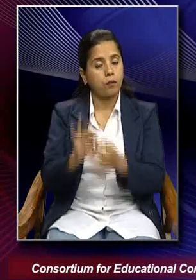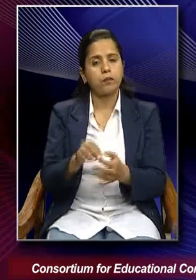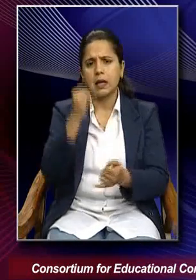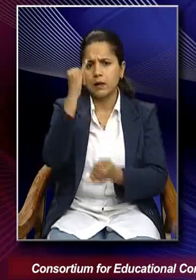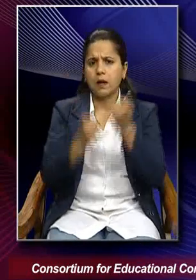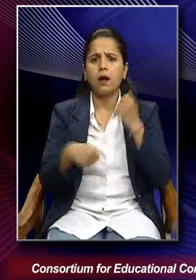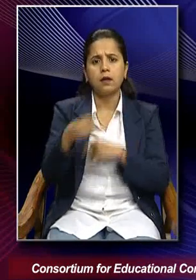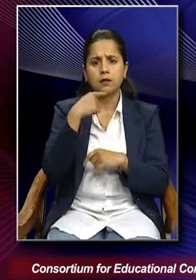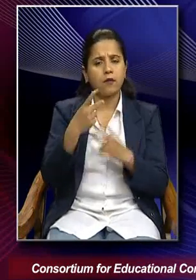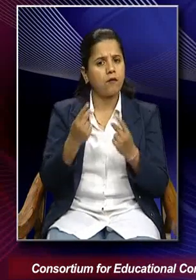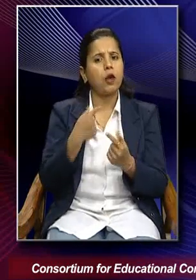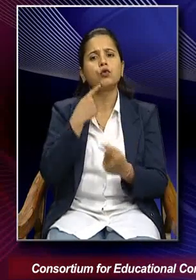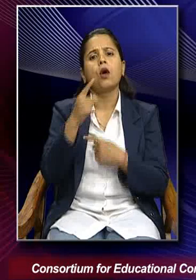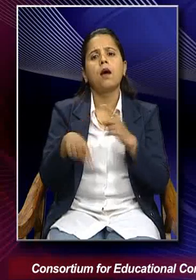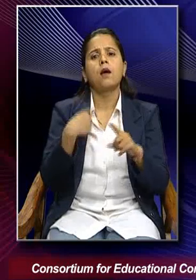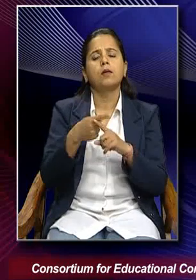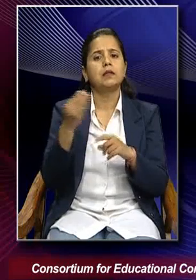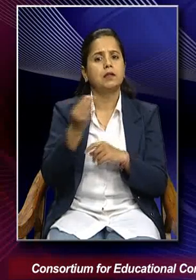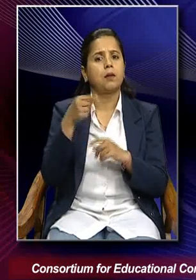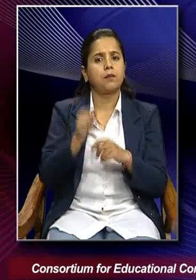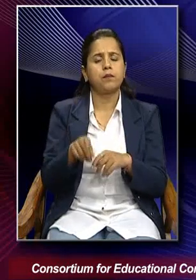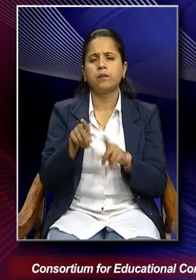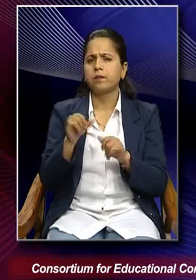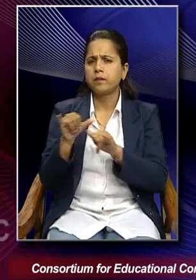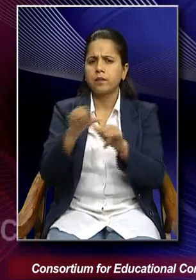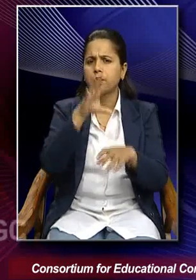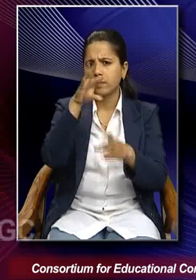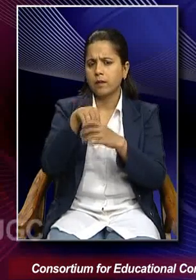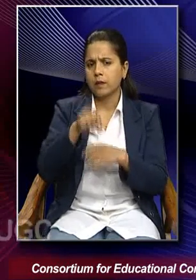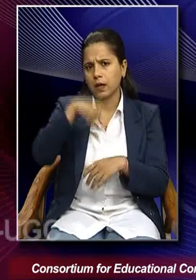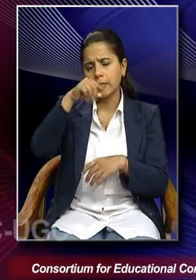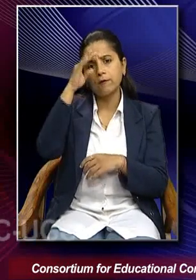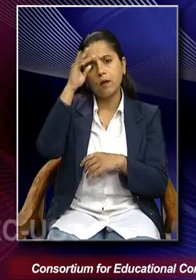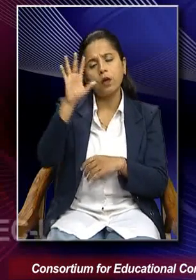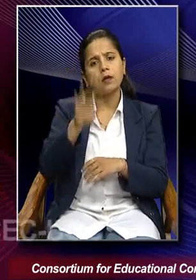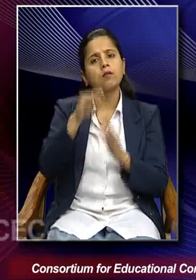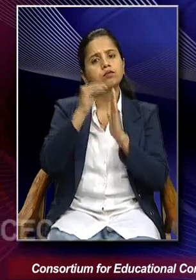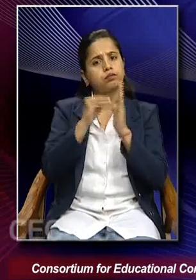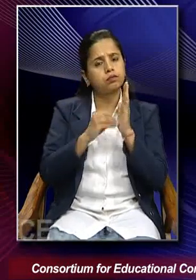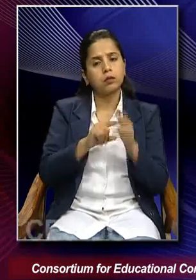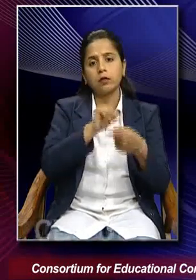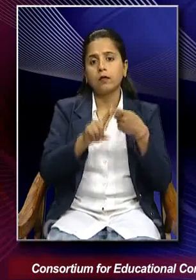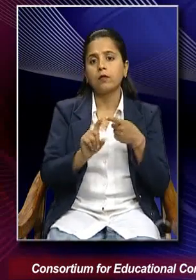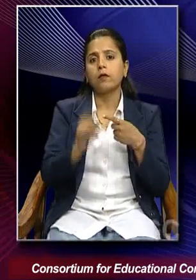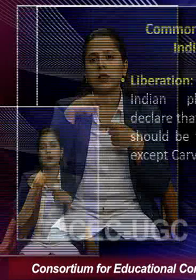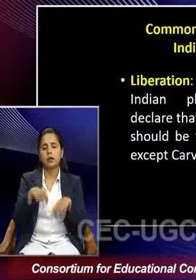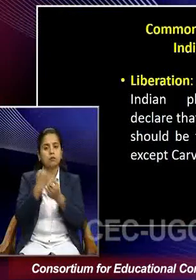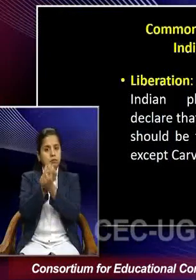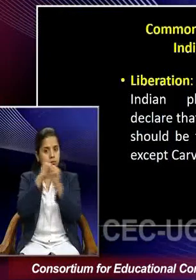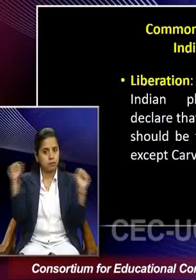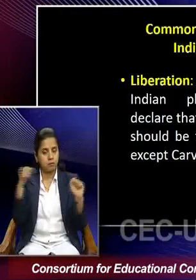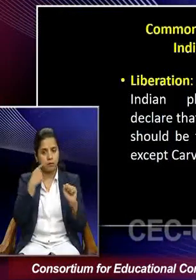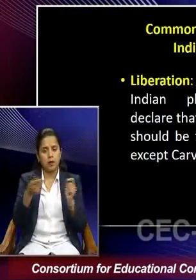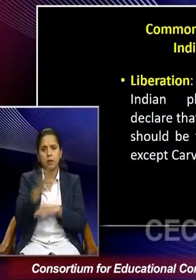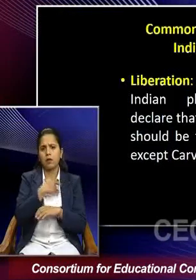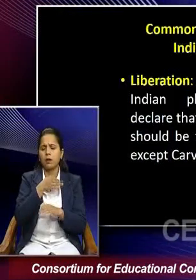Lastly, we'll quickly talk about some of the common characteristics of Indian philosophy. The first one being liberation. As I